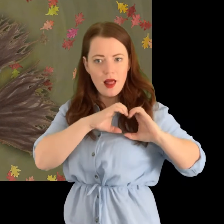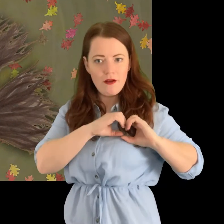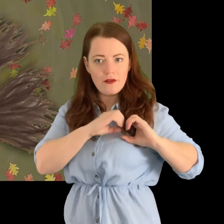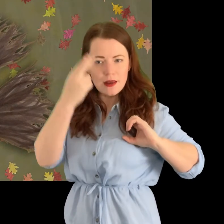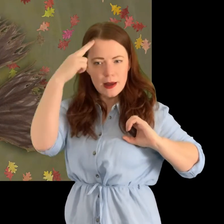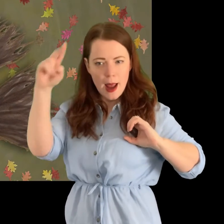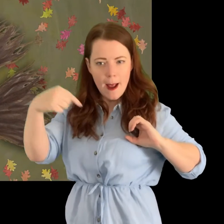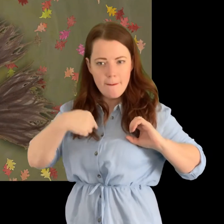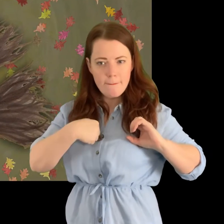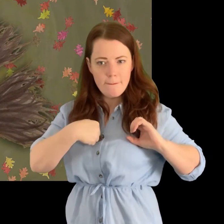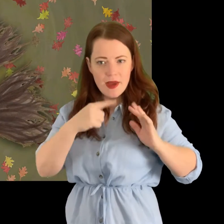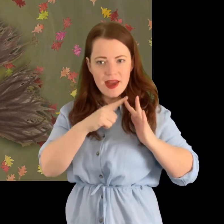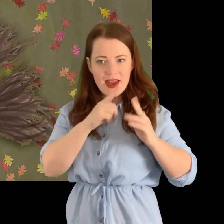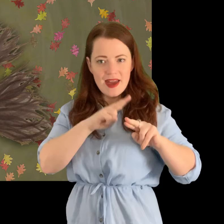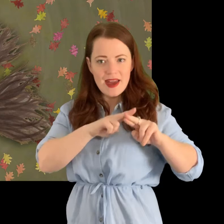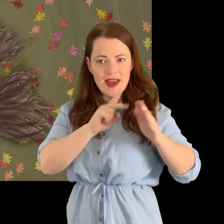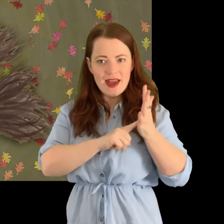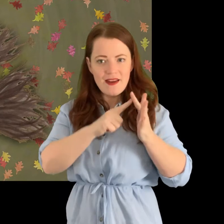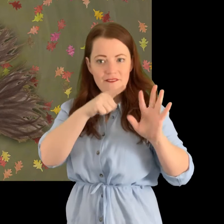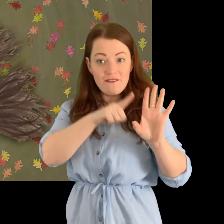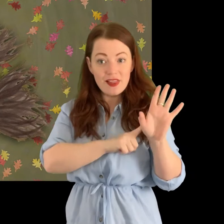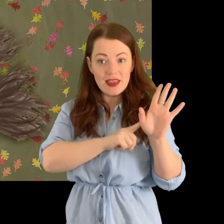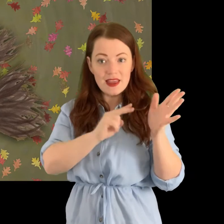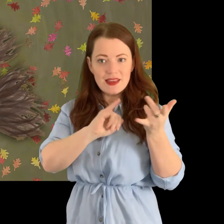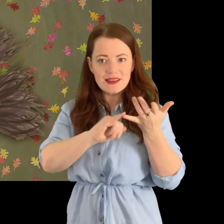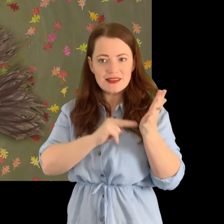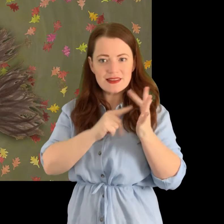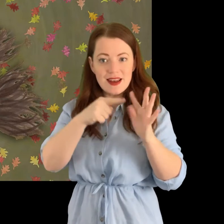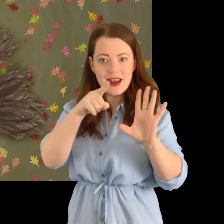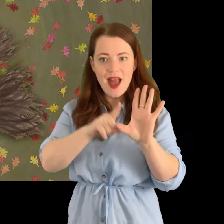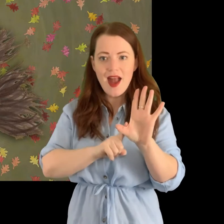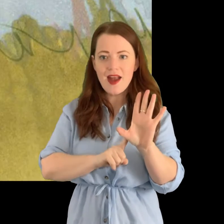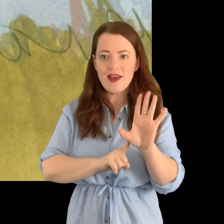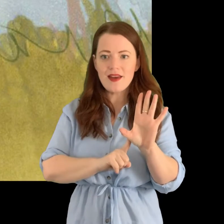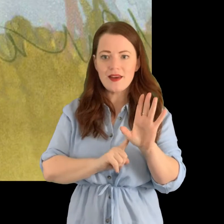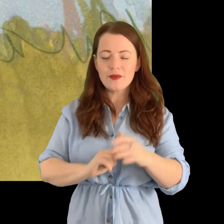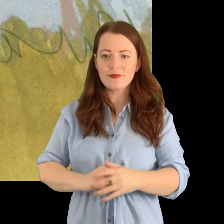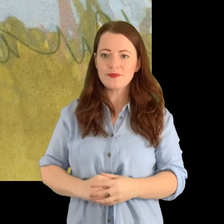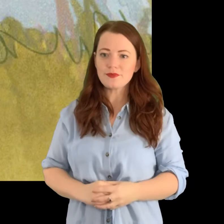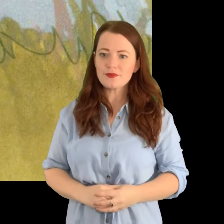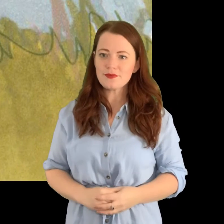my love, my name is Ifli Snay."